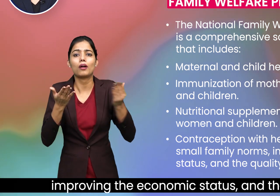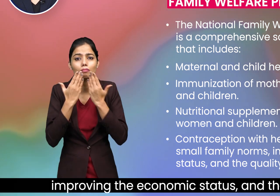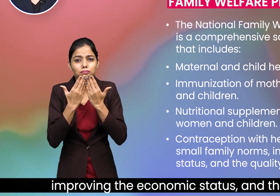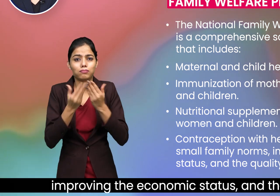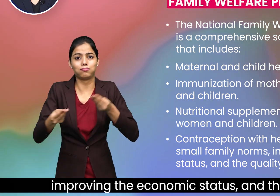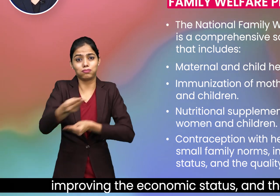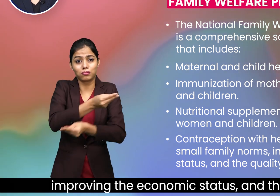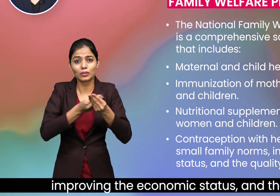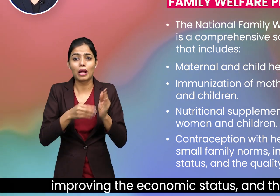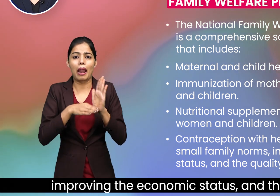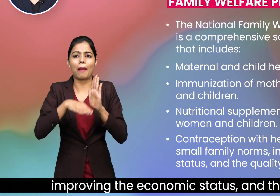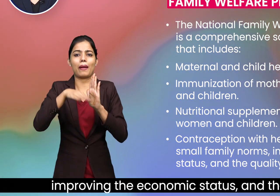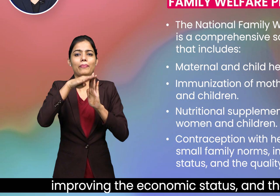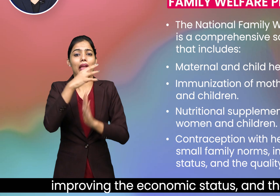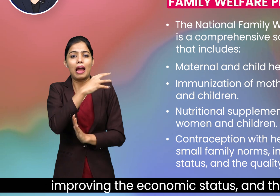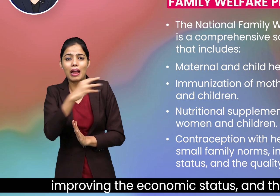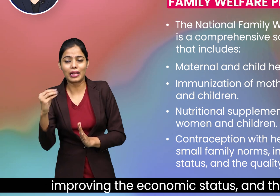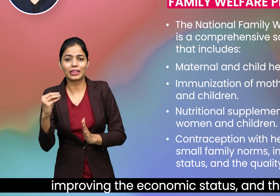status